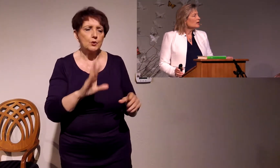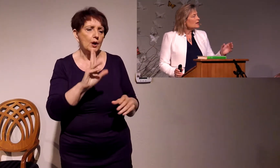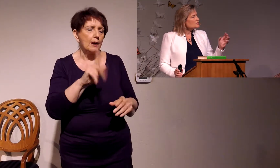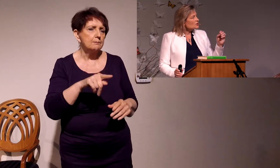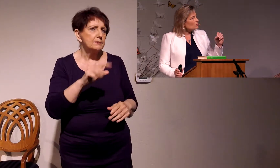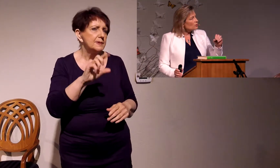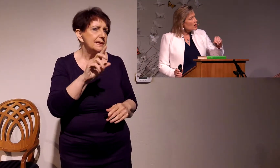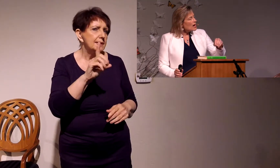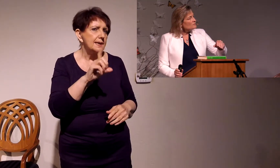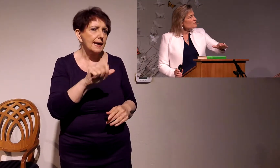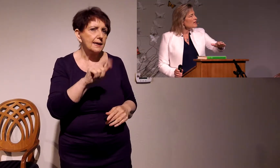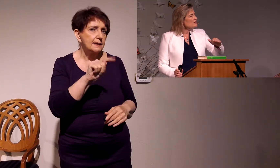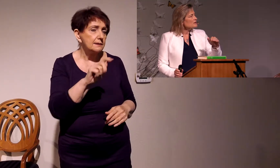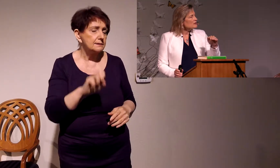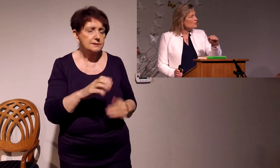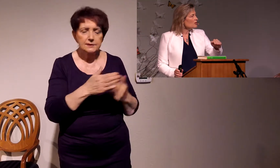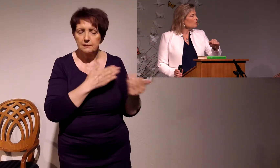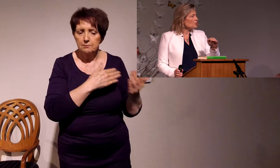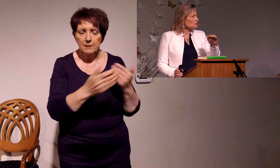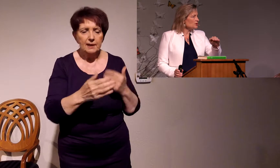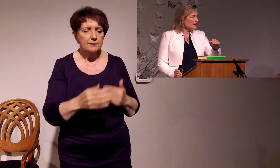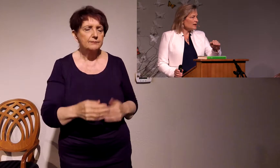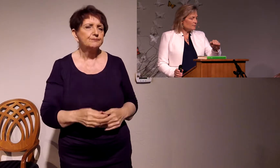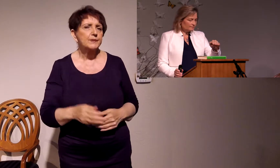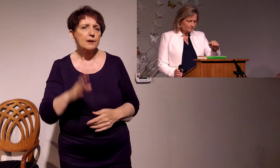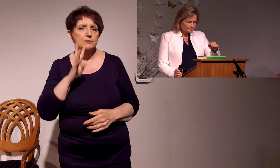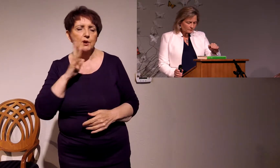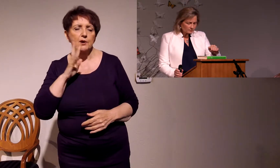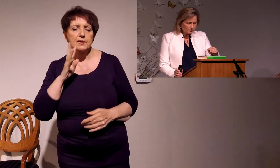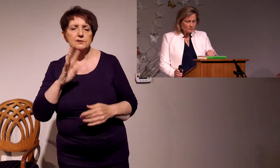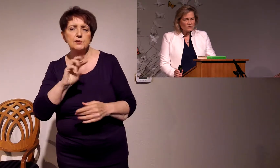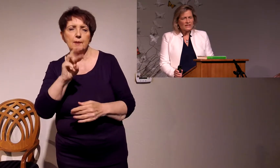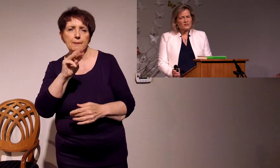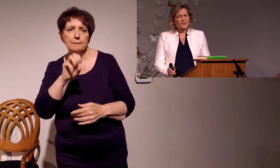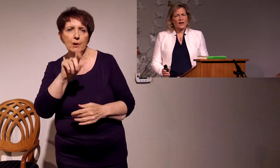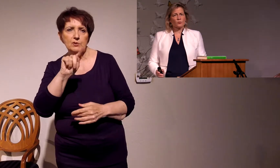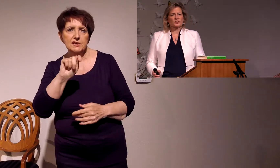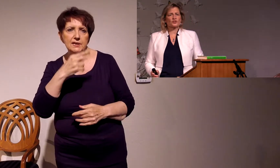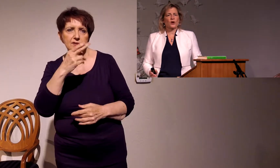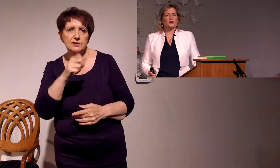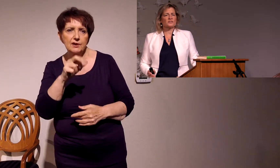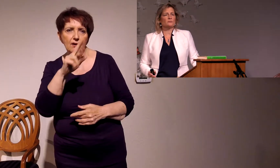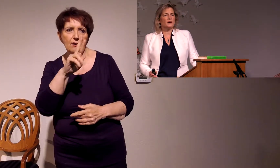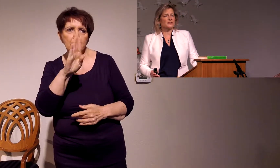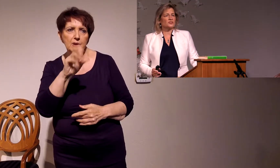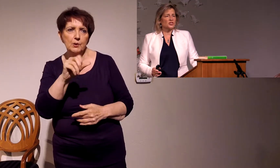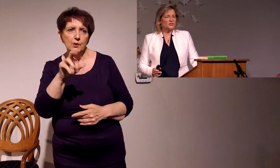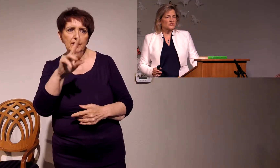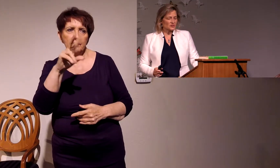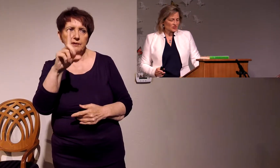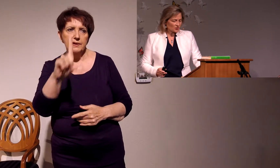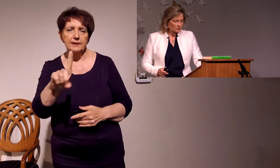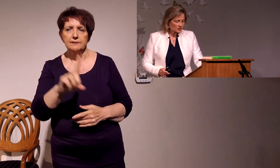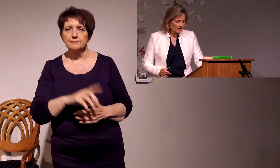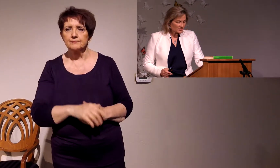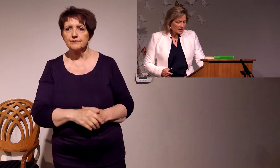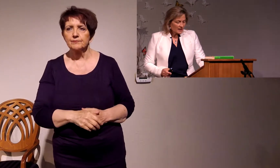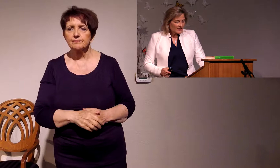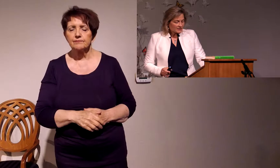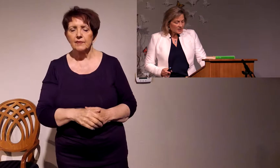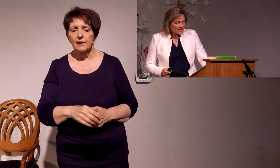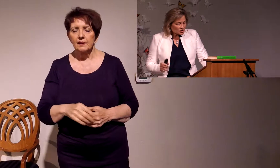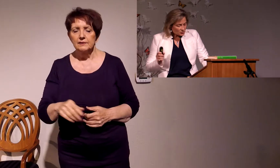whatever. And so I'm speaking to the motherboard today. It's that which drives the bus, Jen Sincero